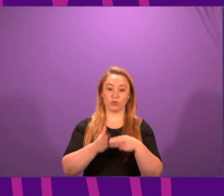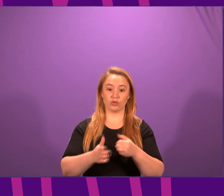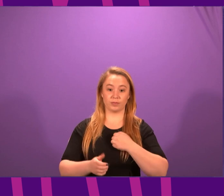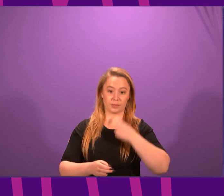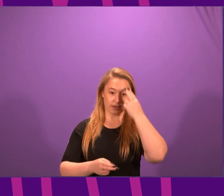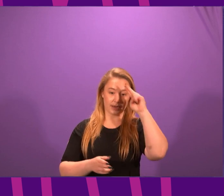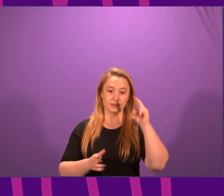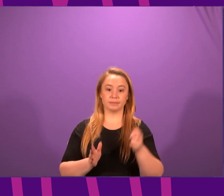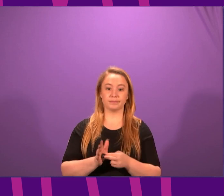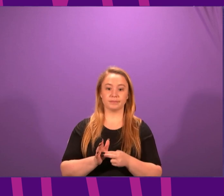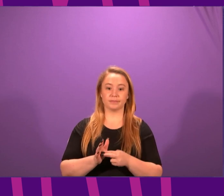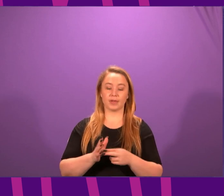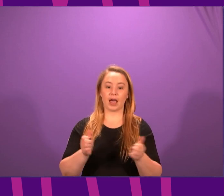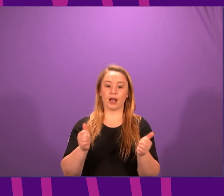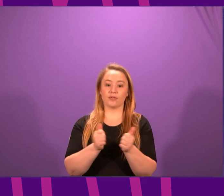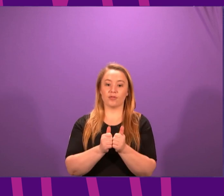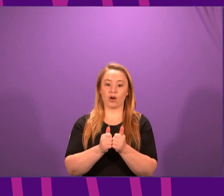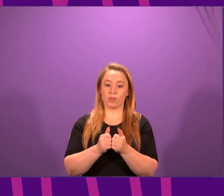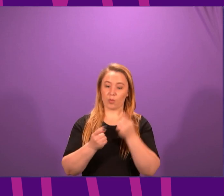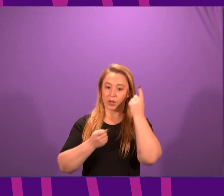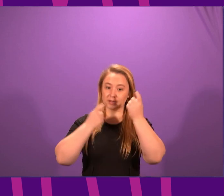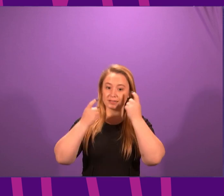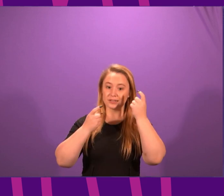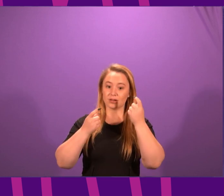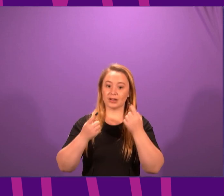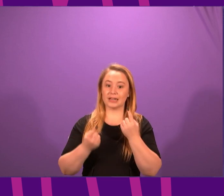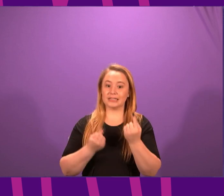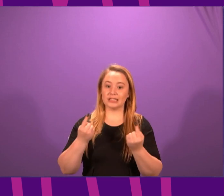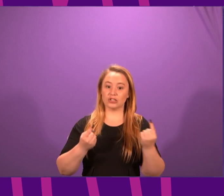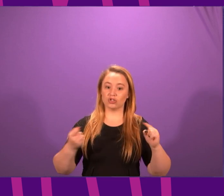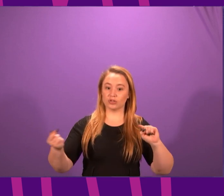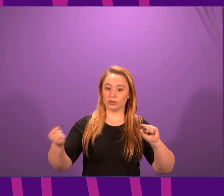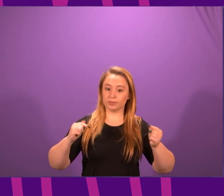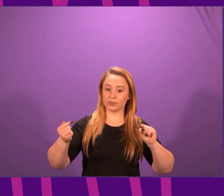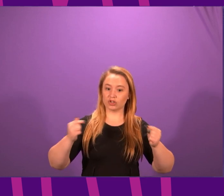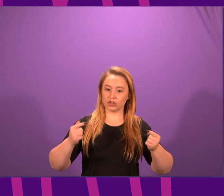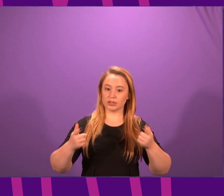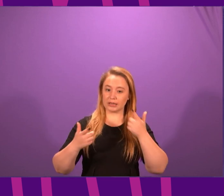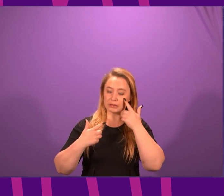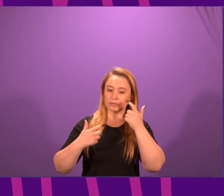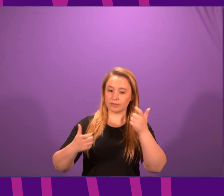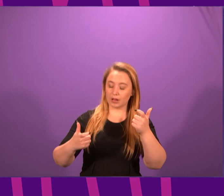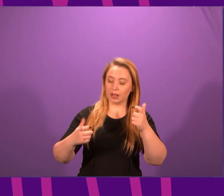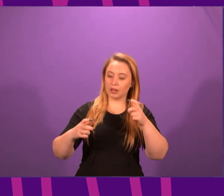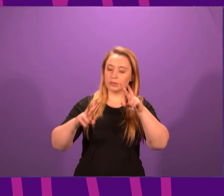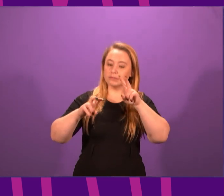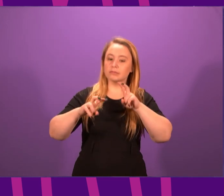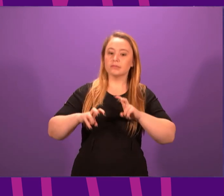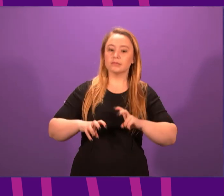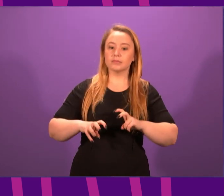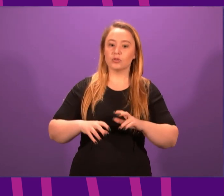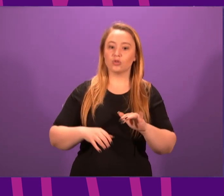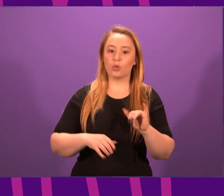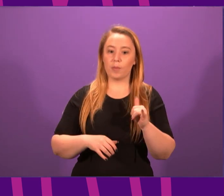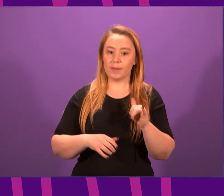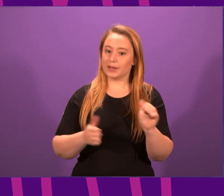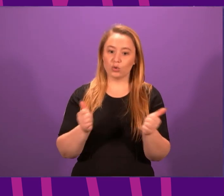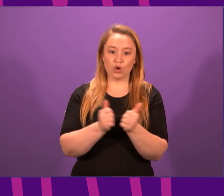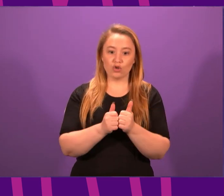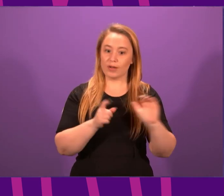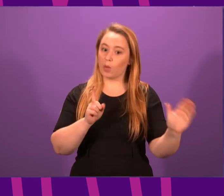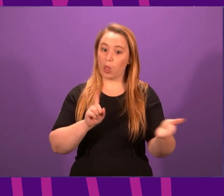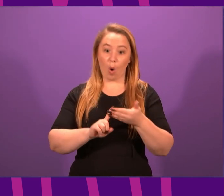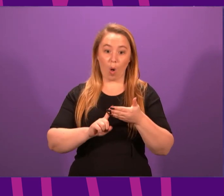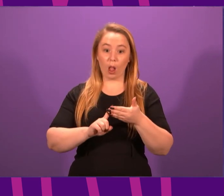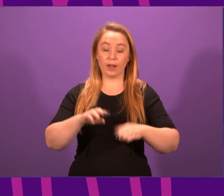and also confirm that we will consider each opposition amendment very carefully. While we don't necessarily agree with all of them in their